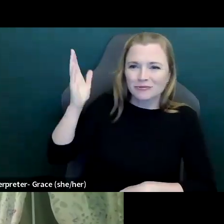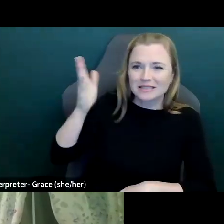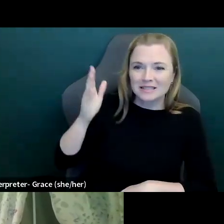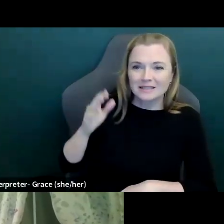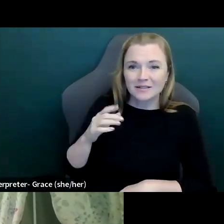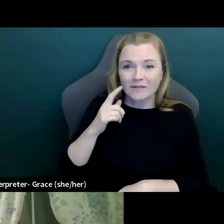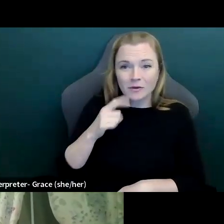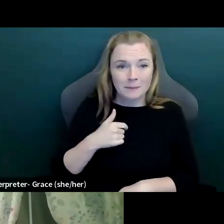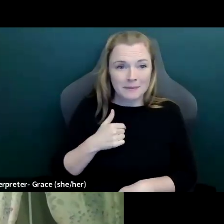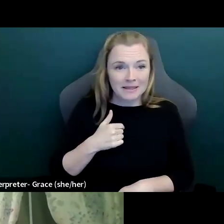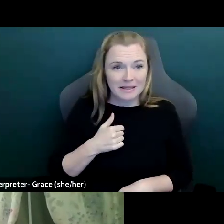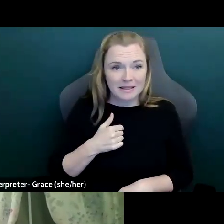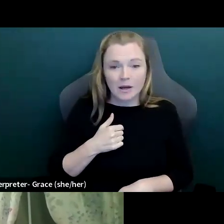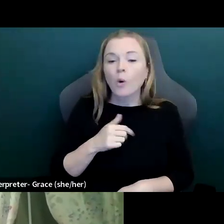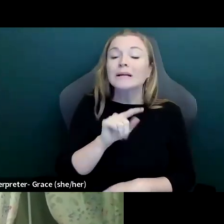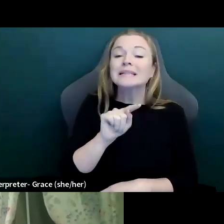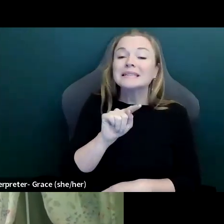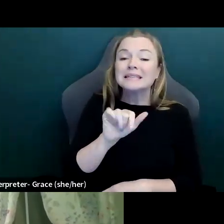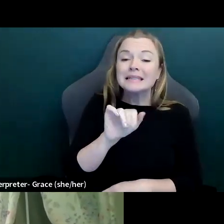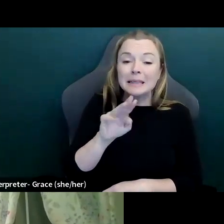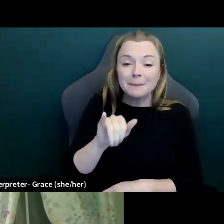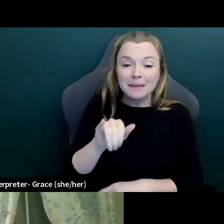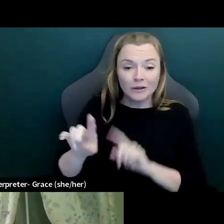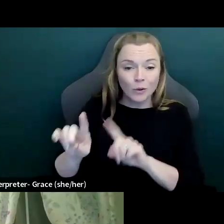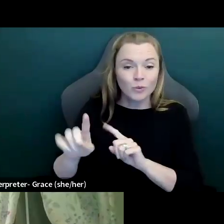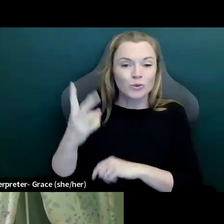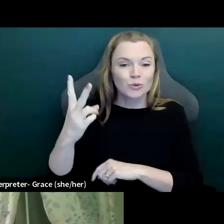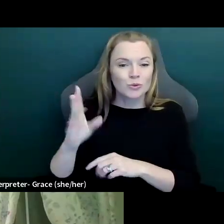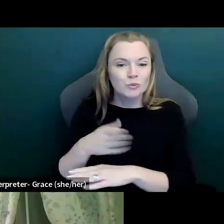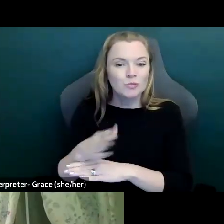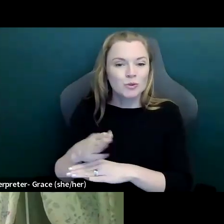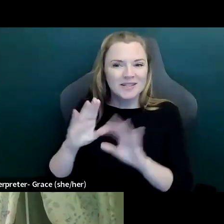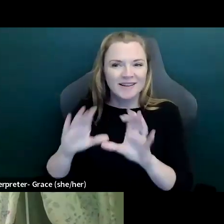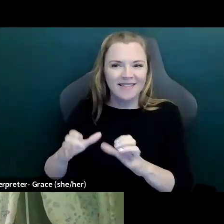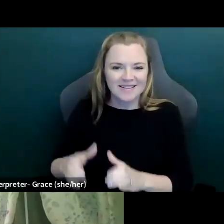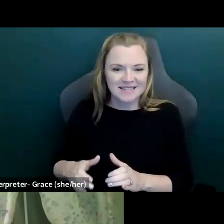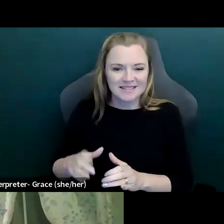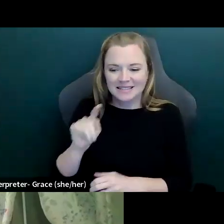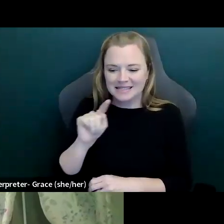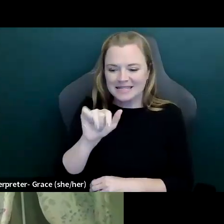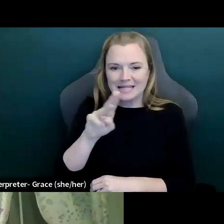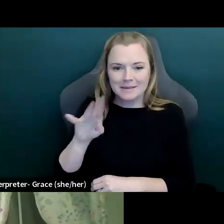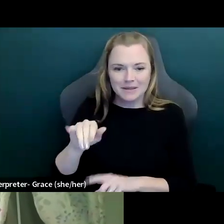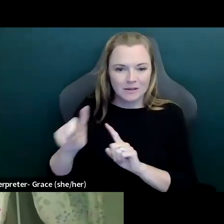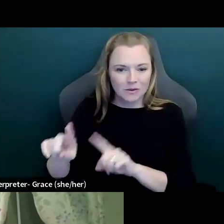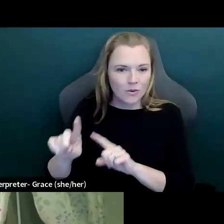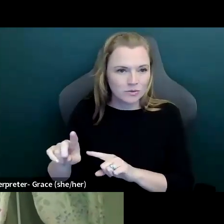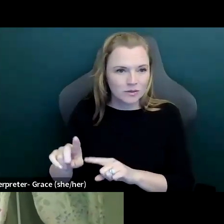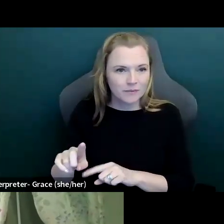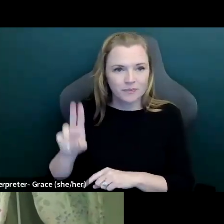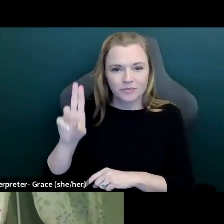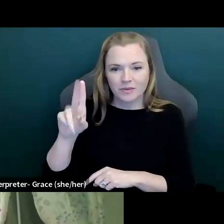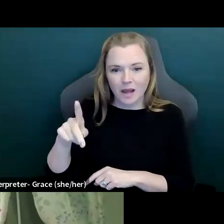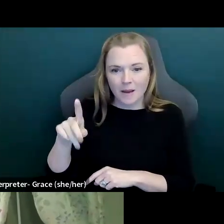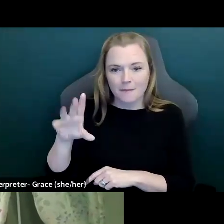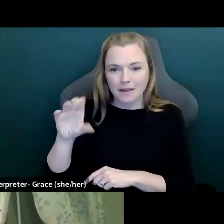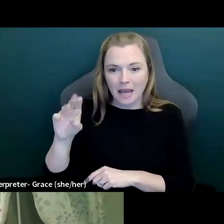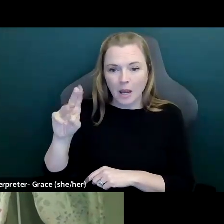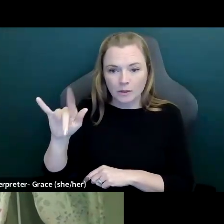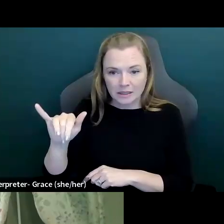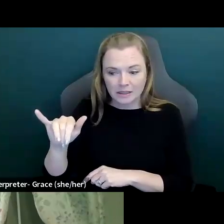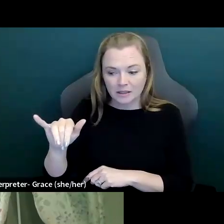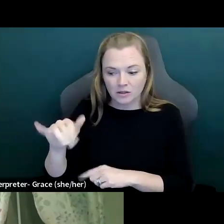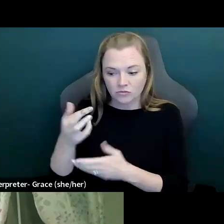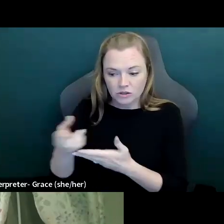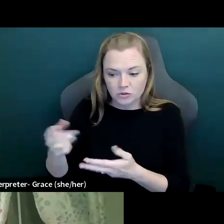Timmy attends, there's like 2 music classes that Timmy attends, and they have a bunch of classes, Up County Resources,